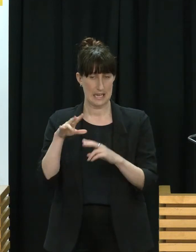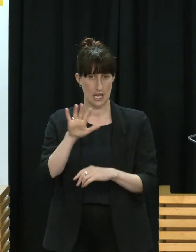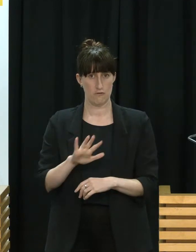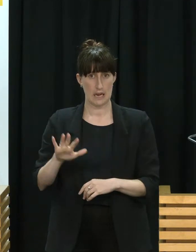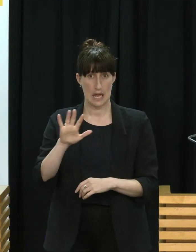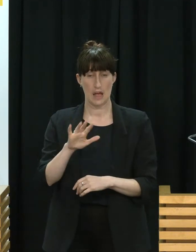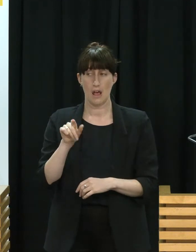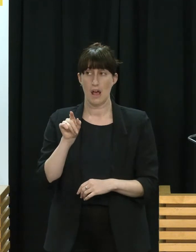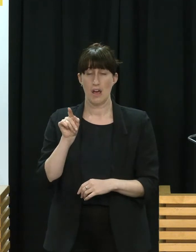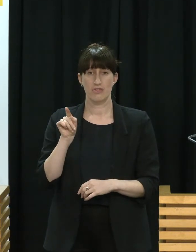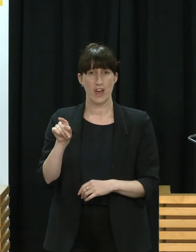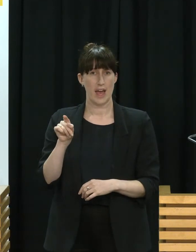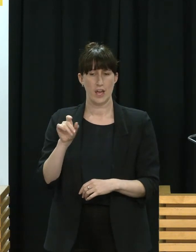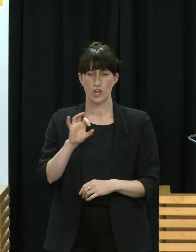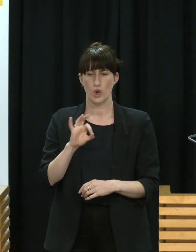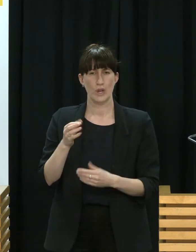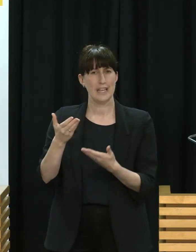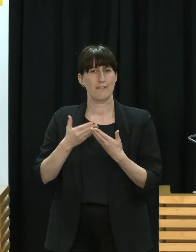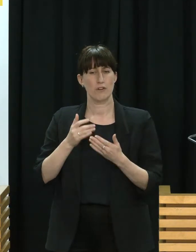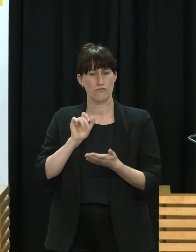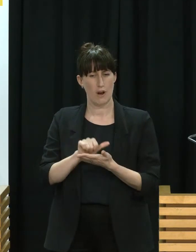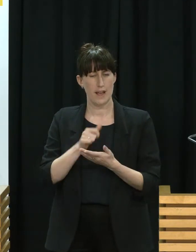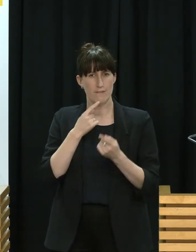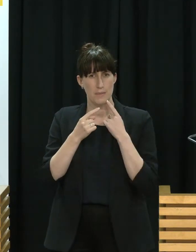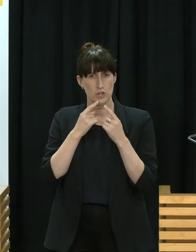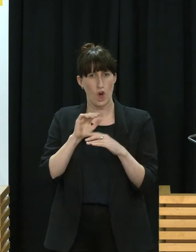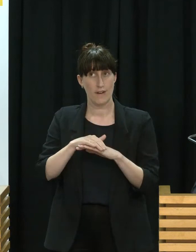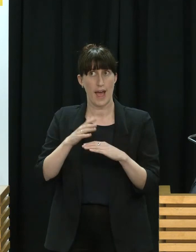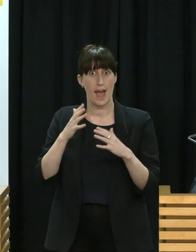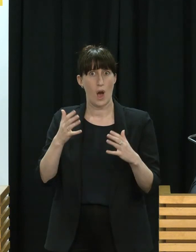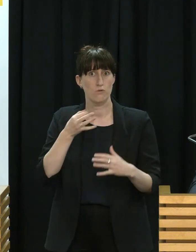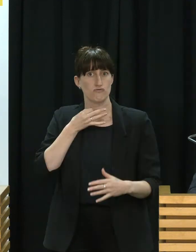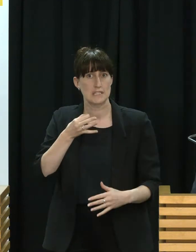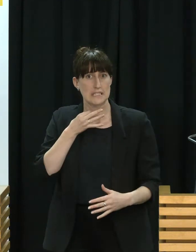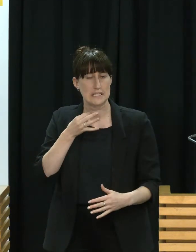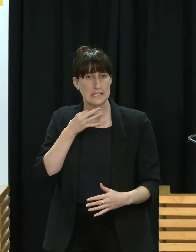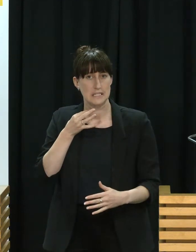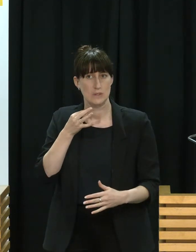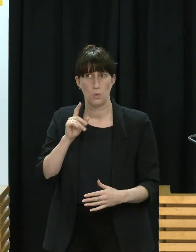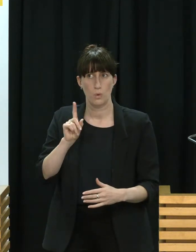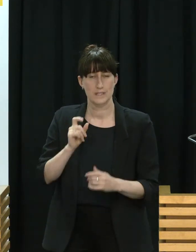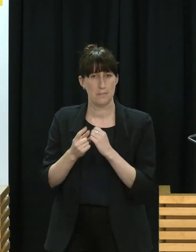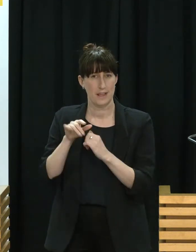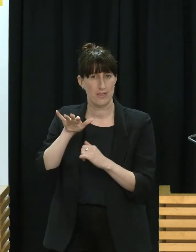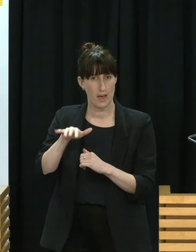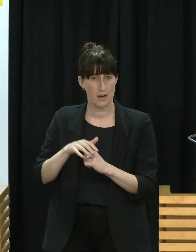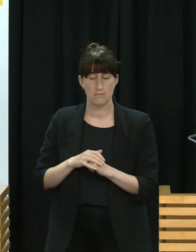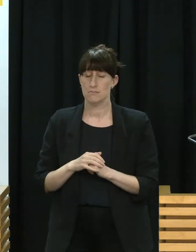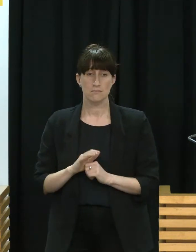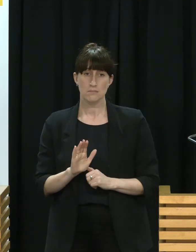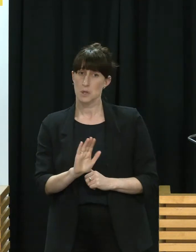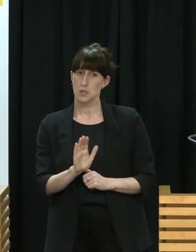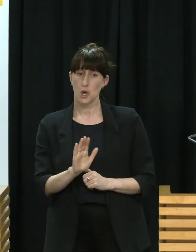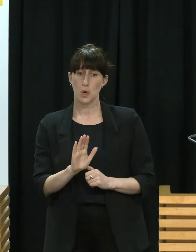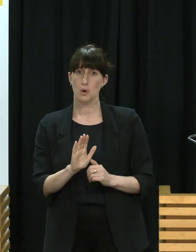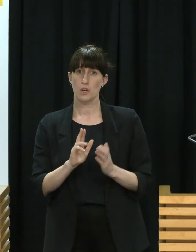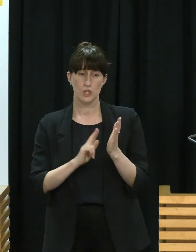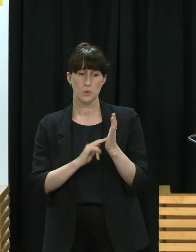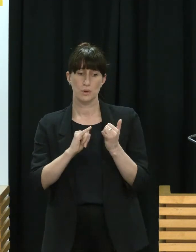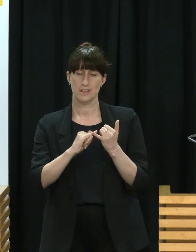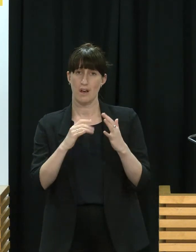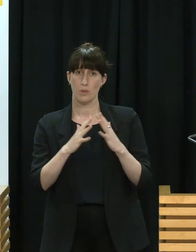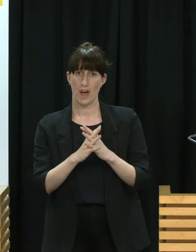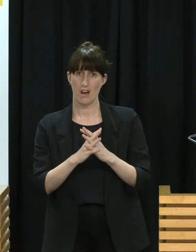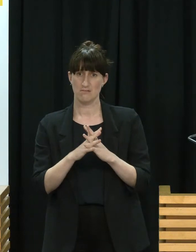to us? I don't think so. We obviously have been monitoring very closely what's been happening in New South Wales. They've